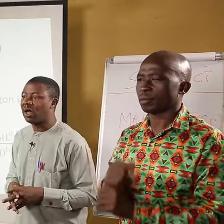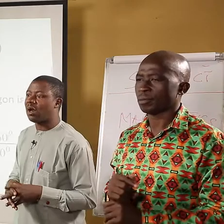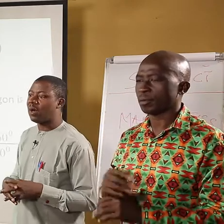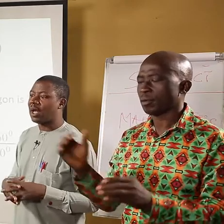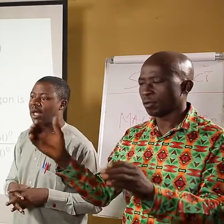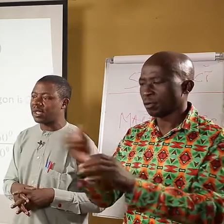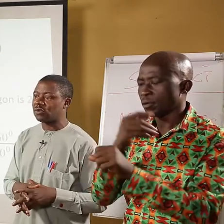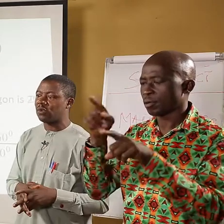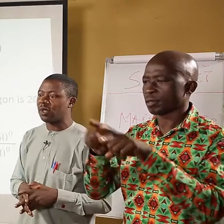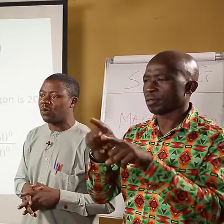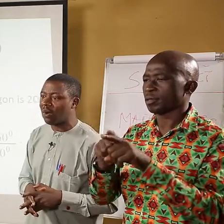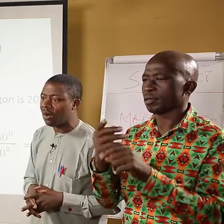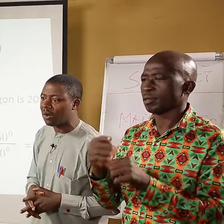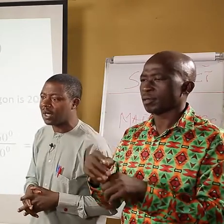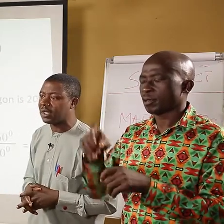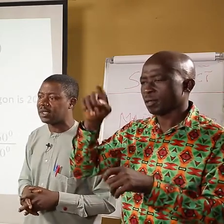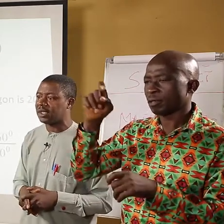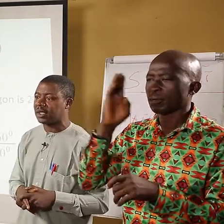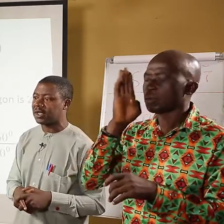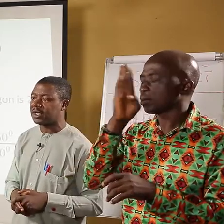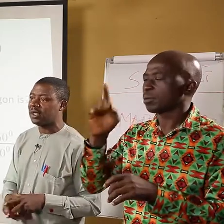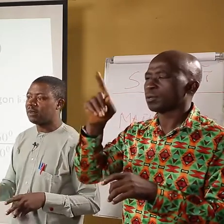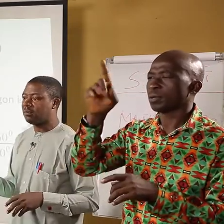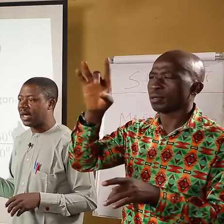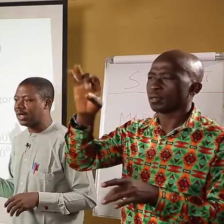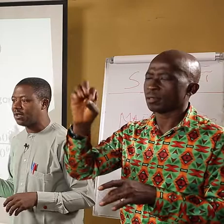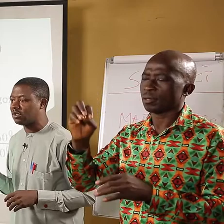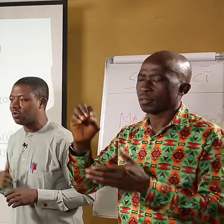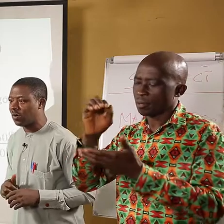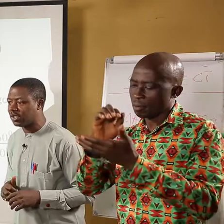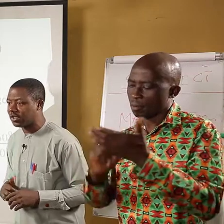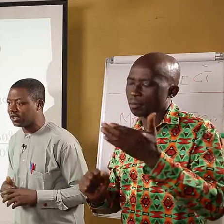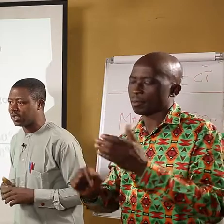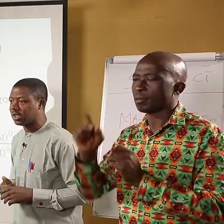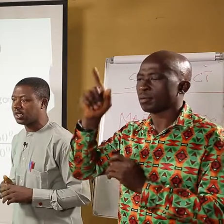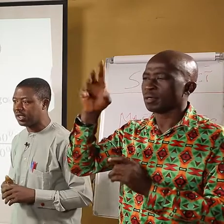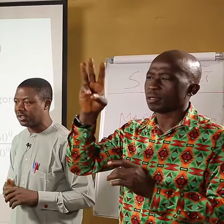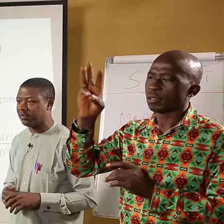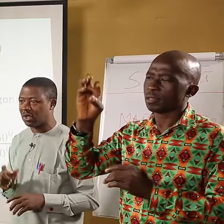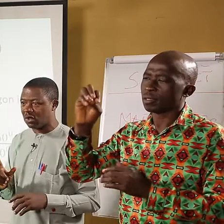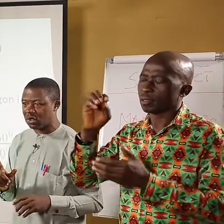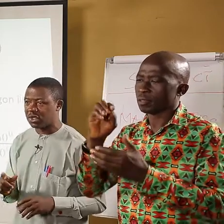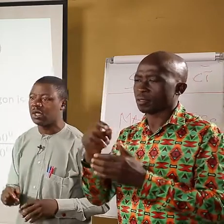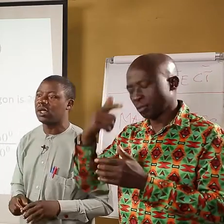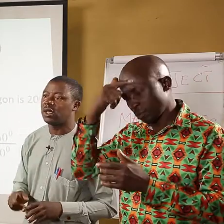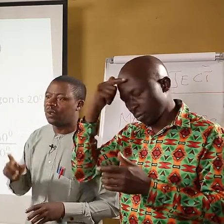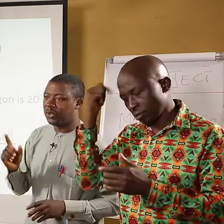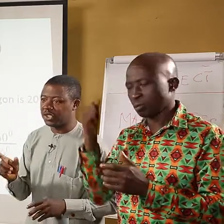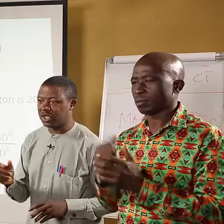term, our x will be 180 degrees minus 160 degrees